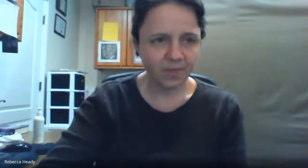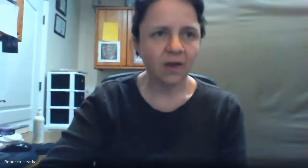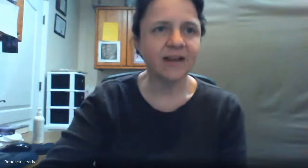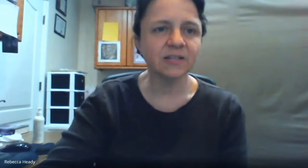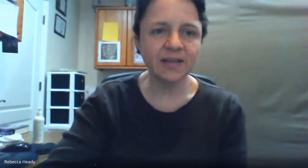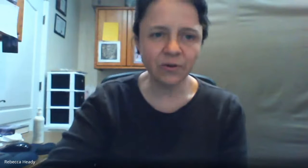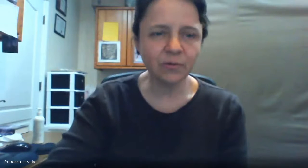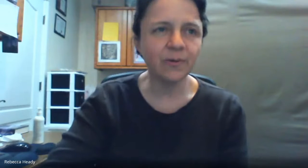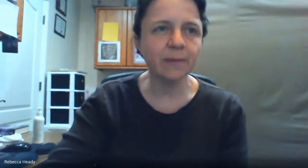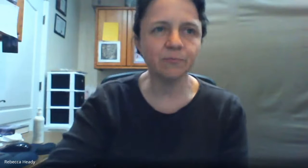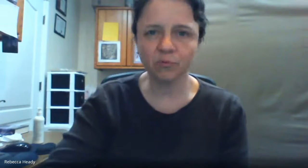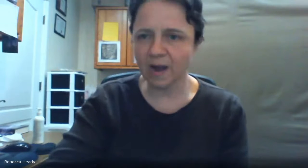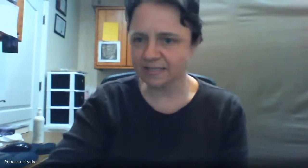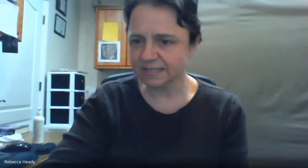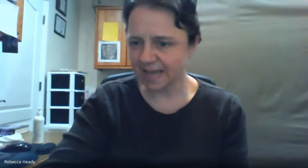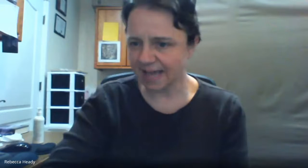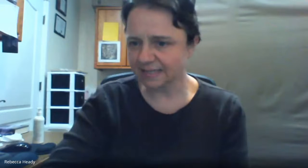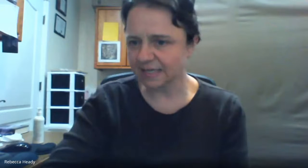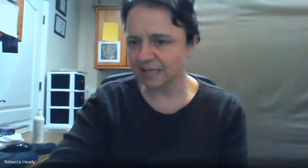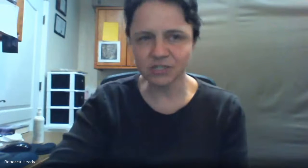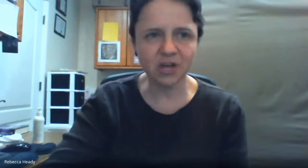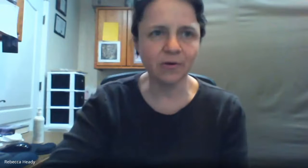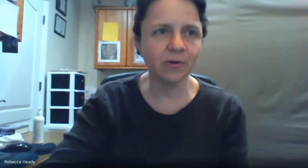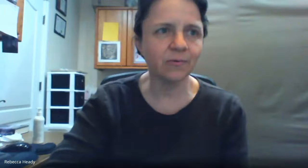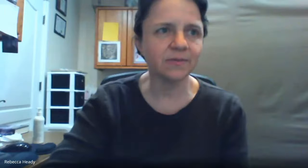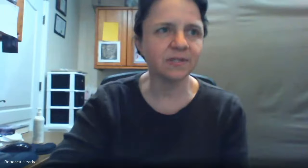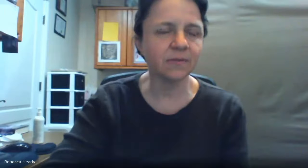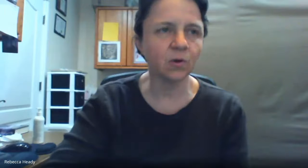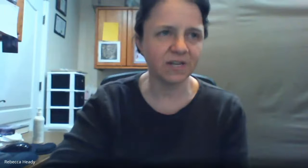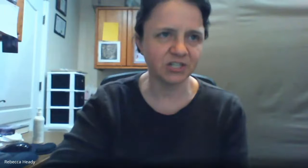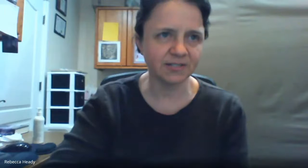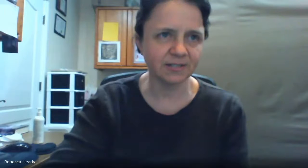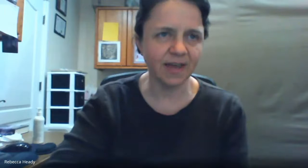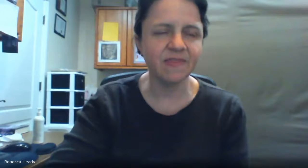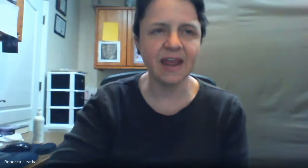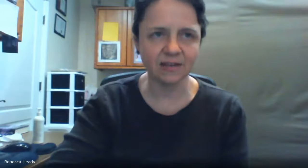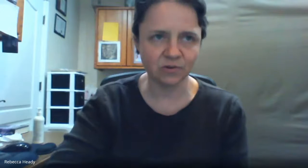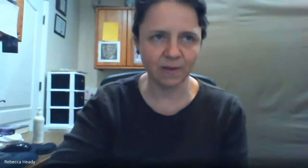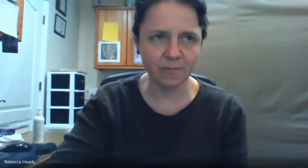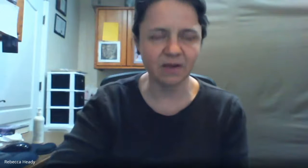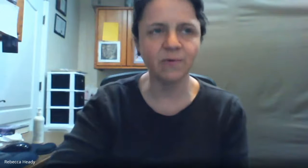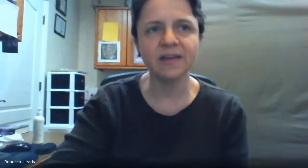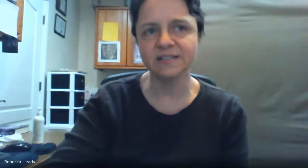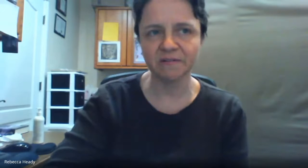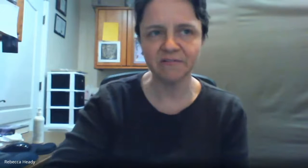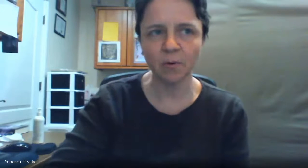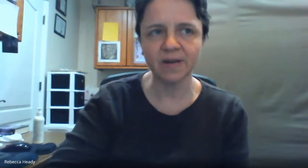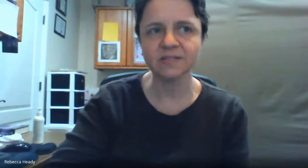All right, so let's go through and practice asking each other the questions and then answering them. And if we still have a few more minutes,